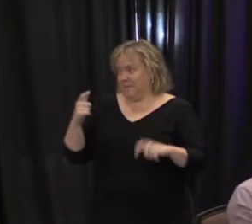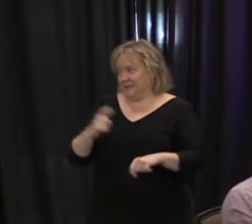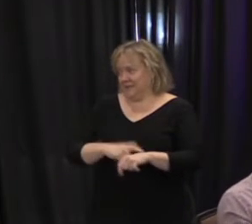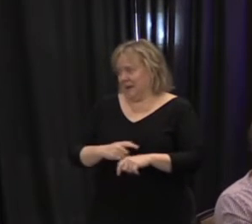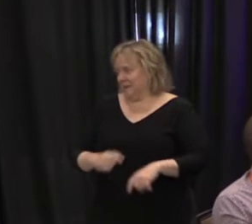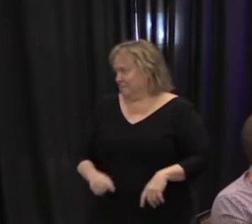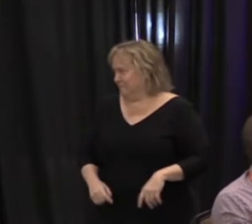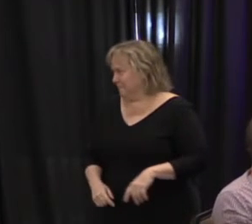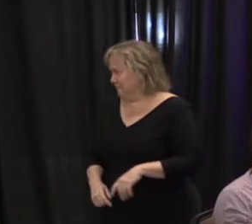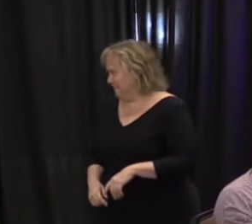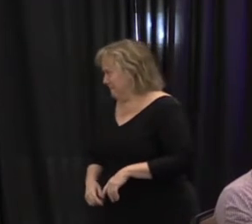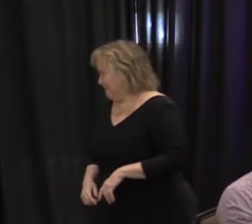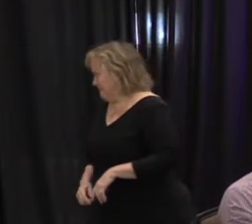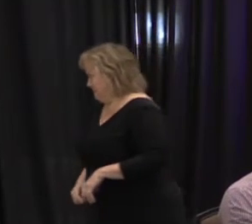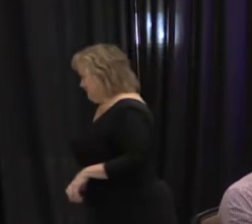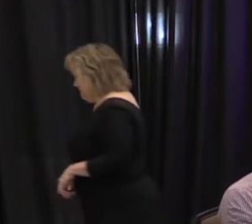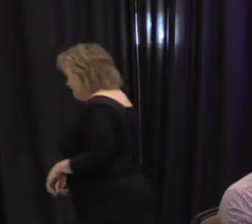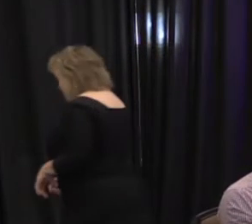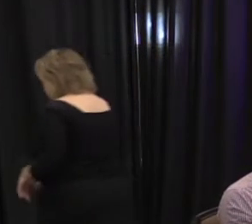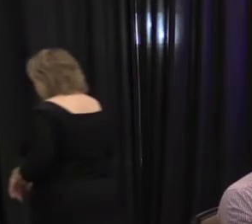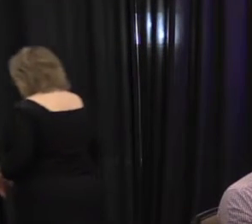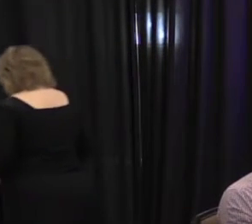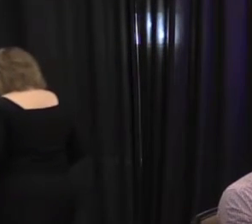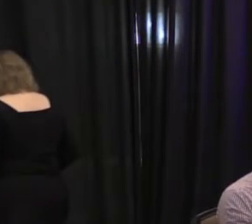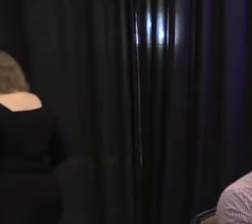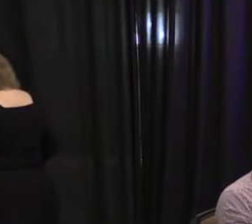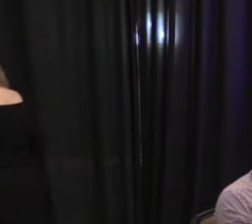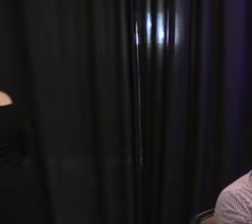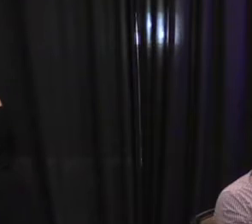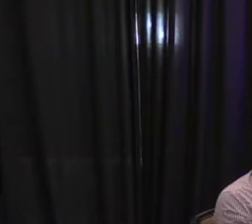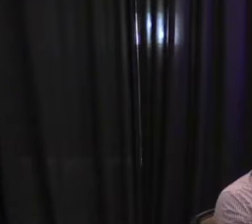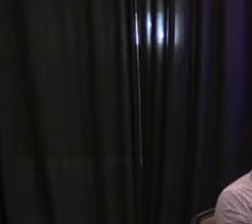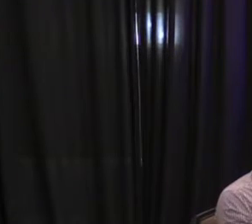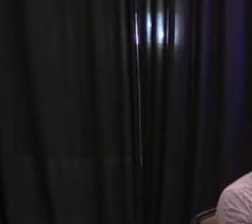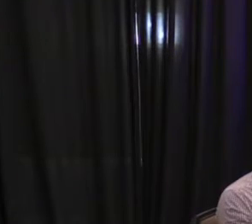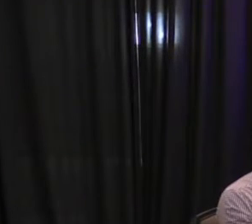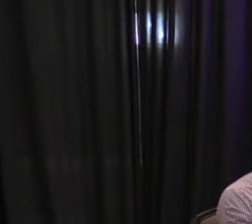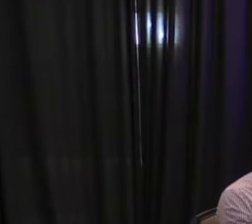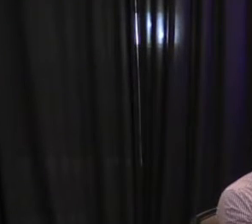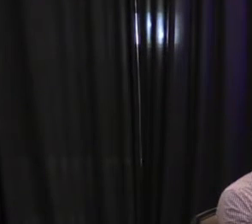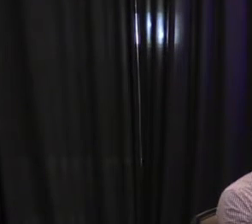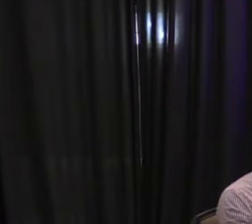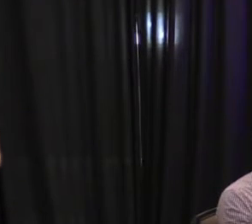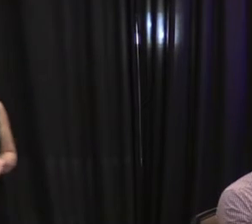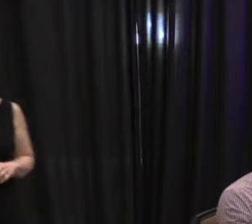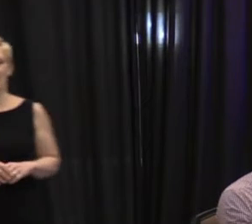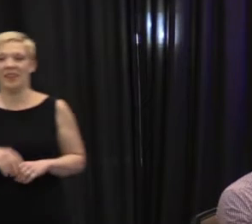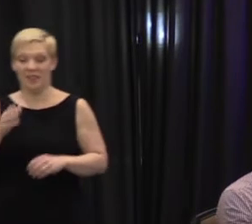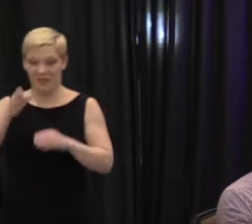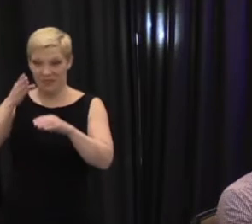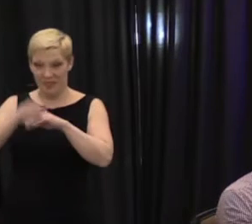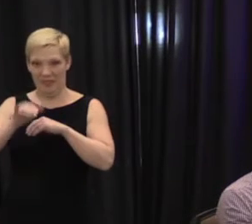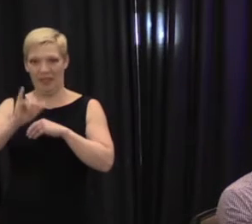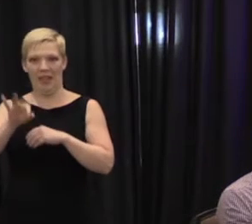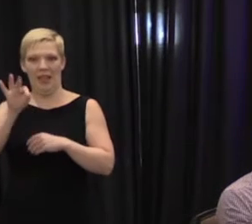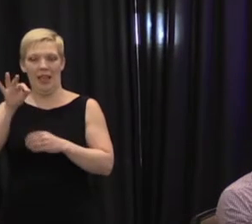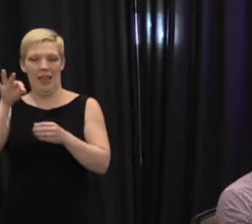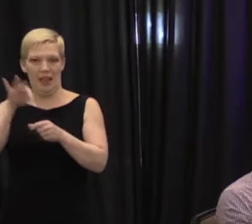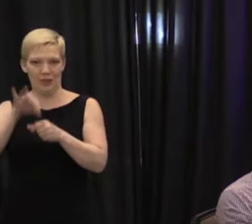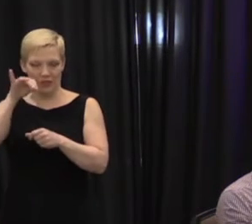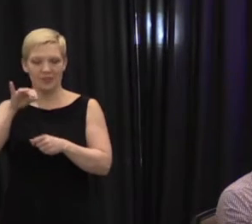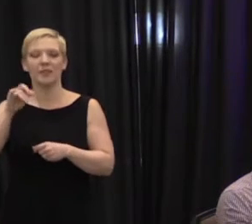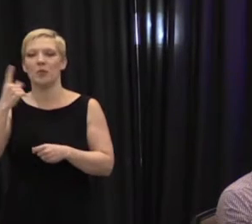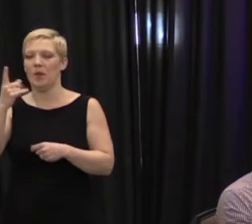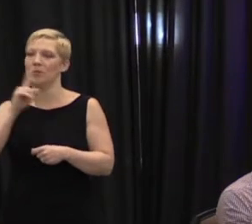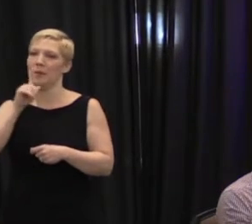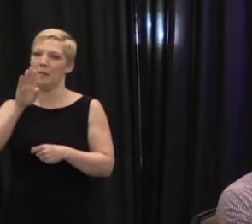The Sunday after the election, this badass Lutheran tattooed queer pastor named Nadia Bolz-Weber preached this sermon about the